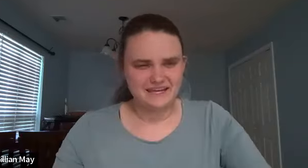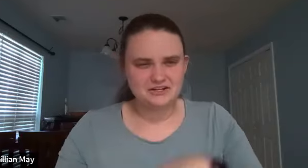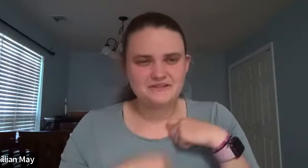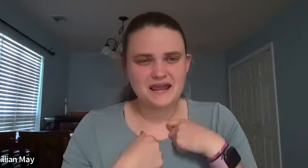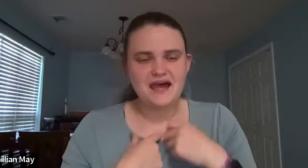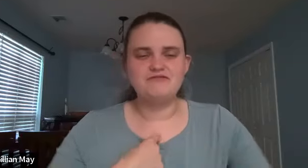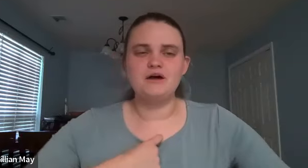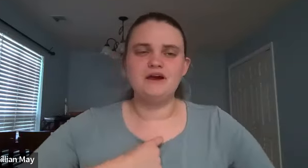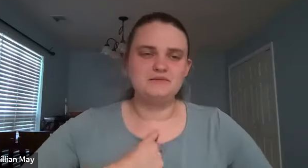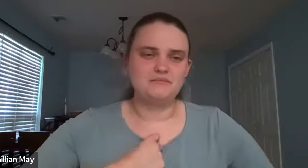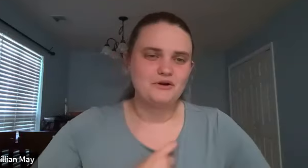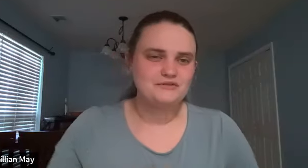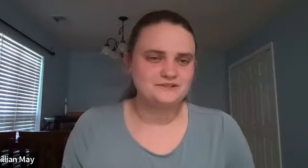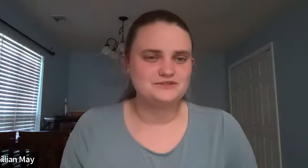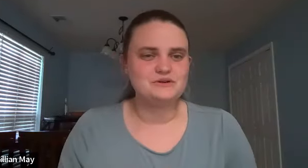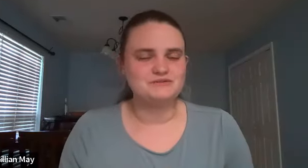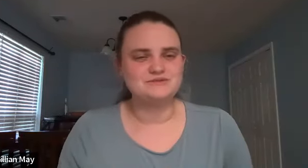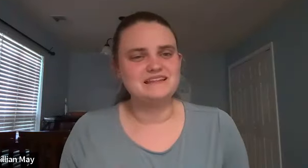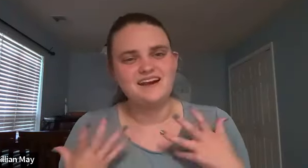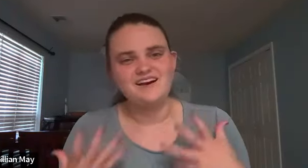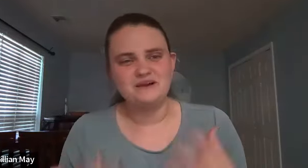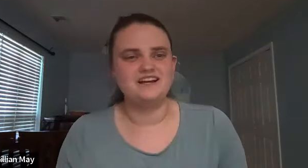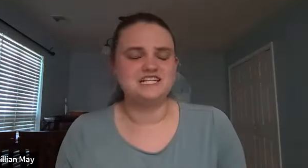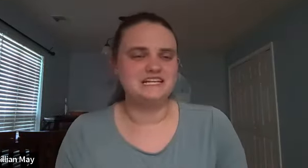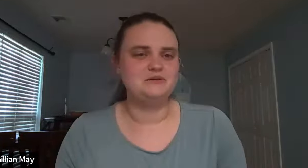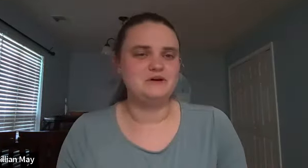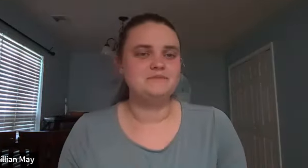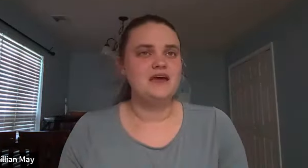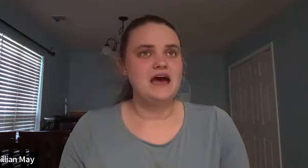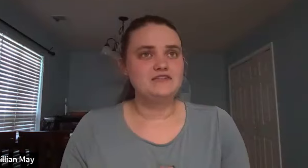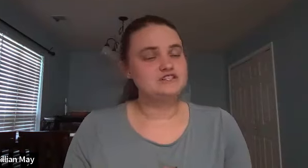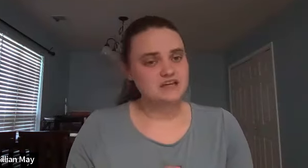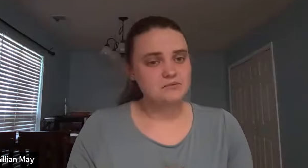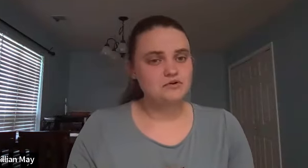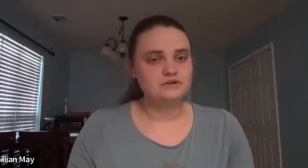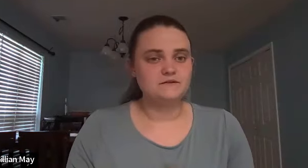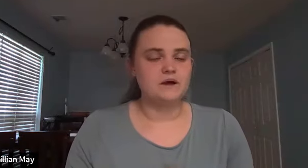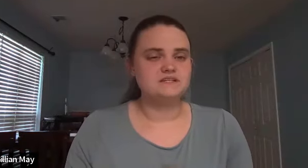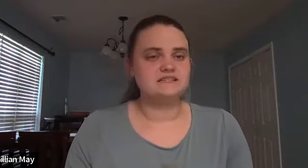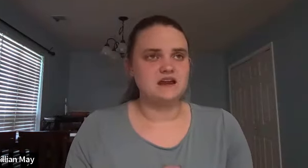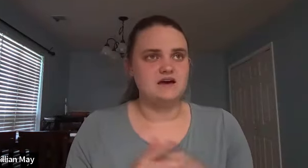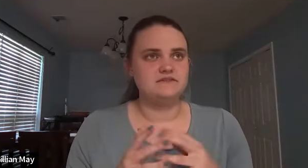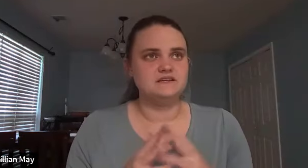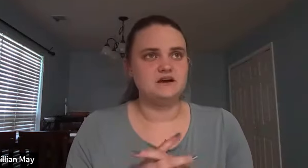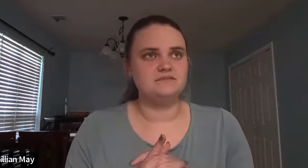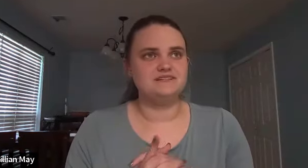lanyard that I have kind of broke for school, and I was really like, oh my gosh, I need a new one. And there's these couple of cool different websites that have these